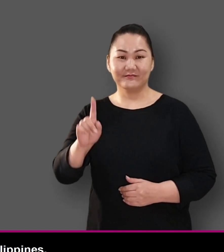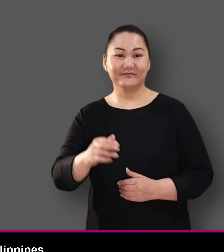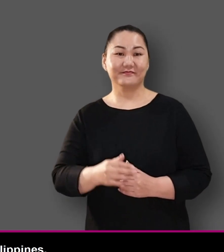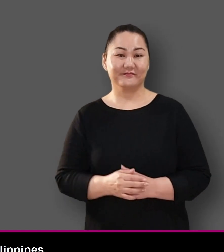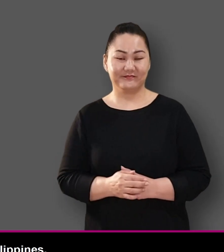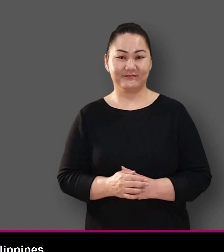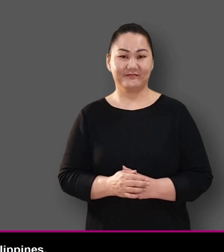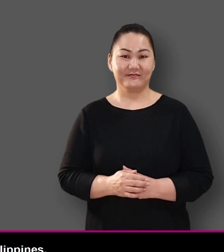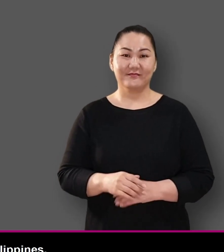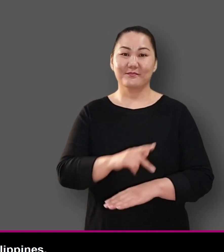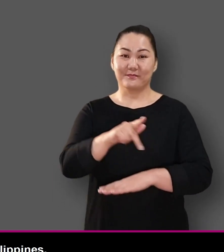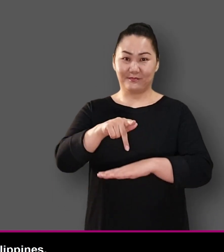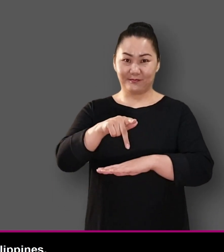Philippines,